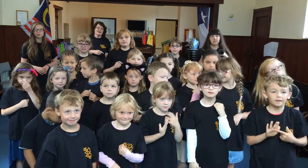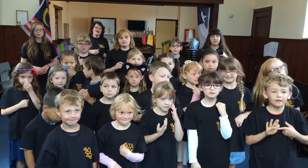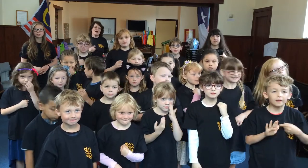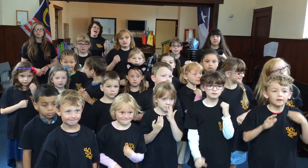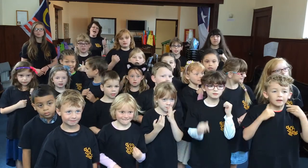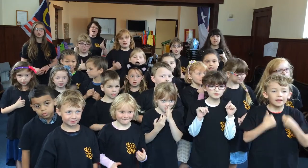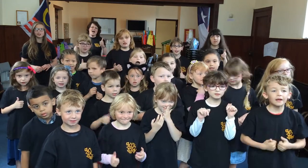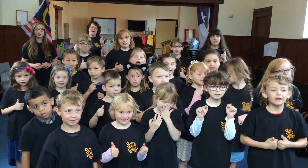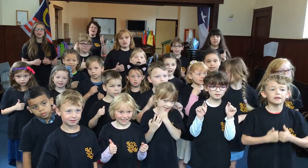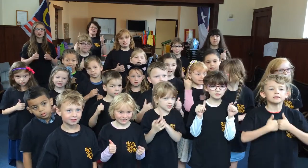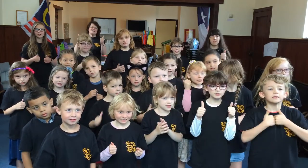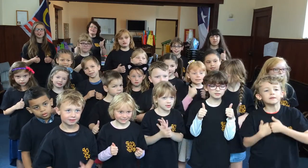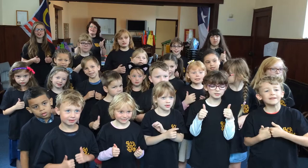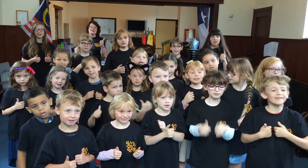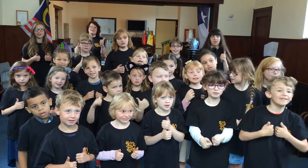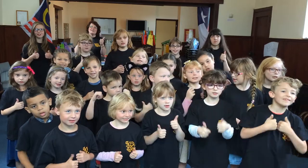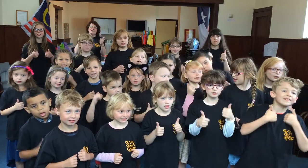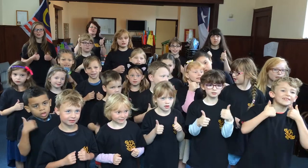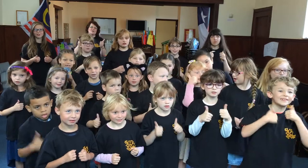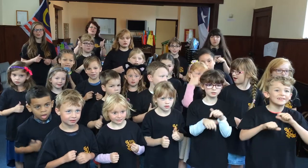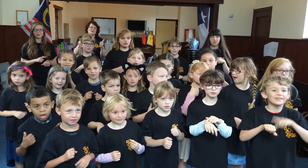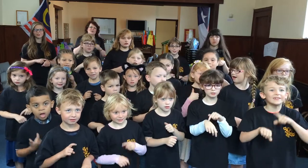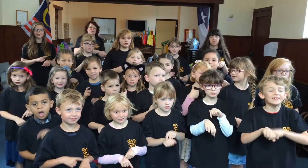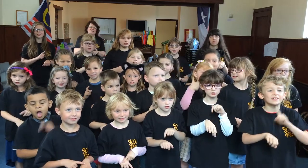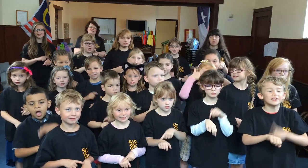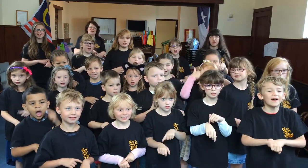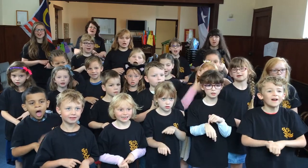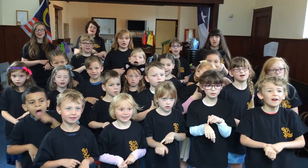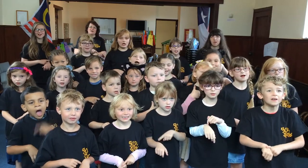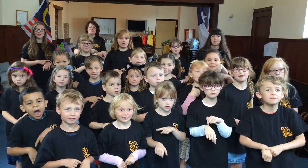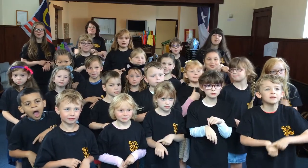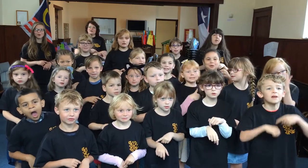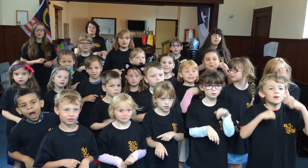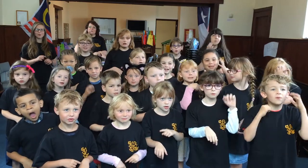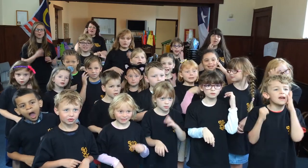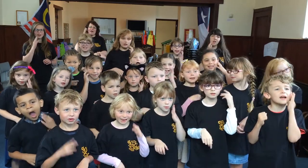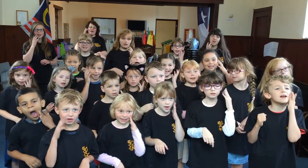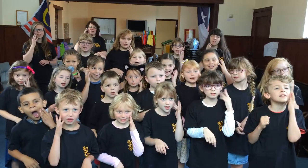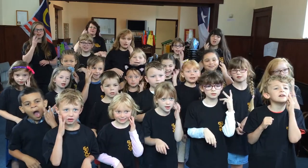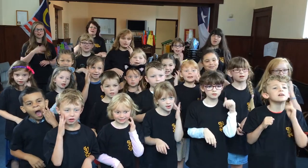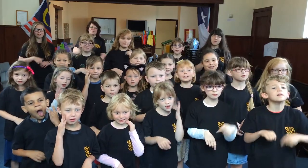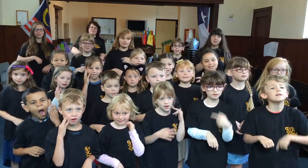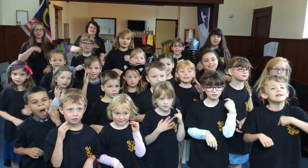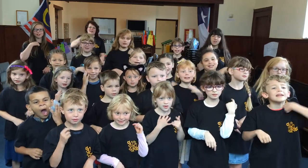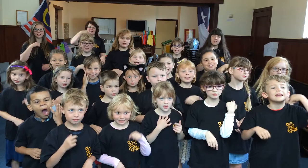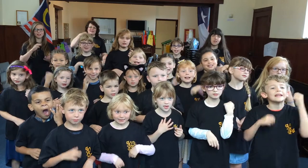And in the good times, when I'm feeling